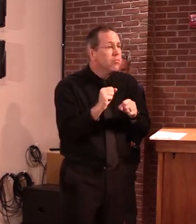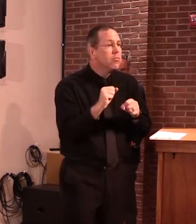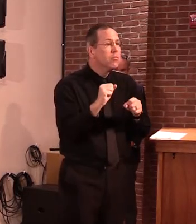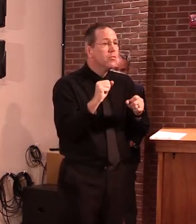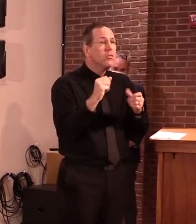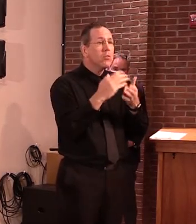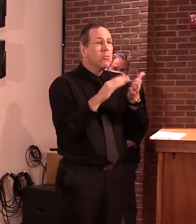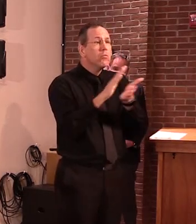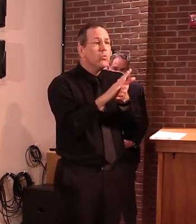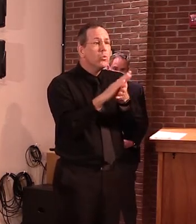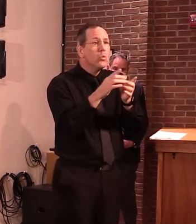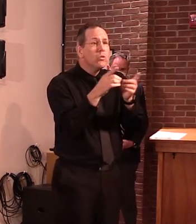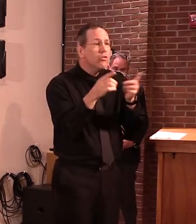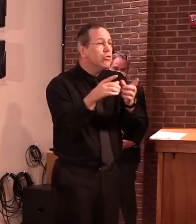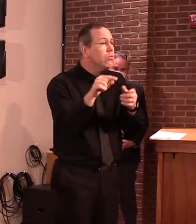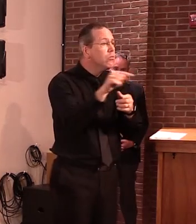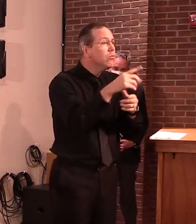flexibility,